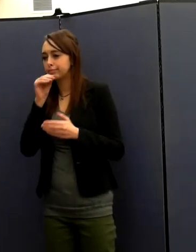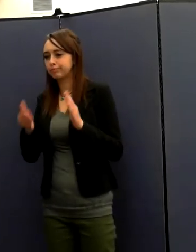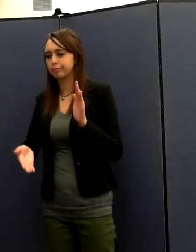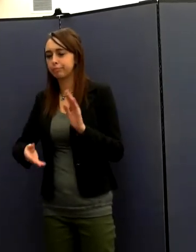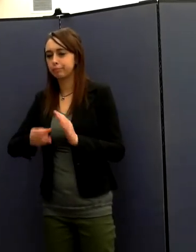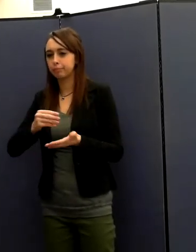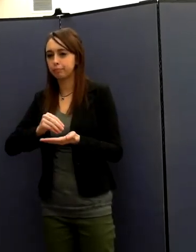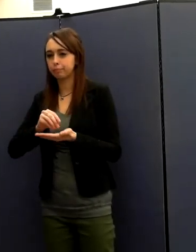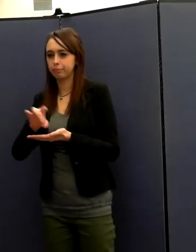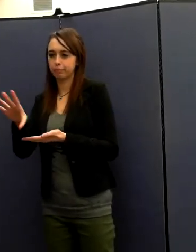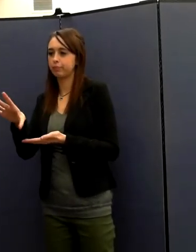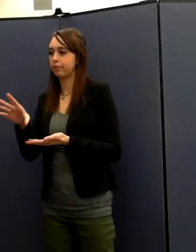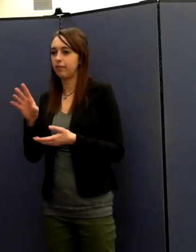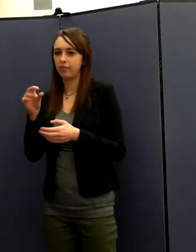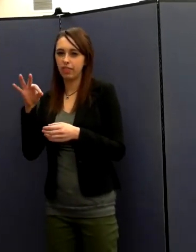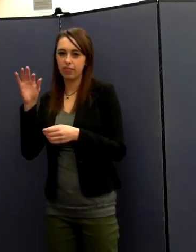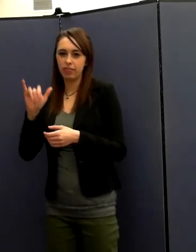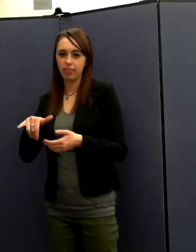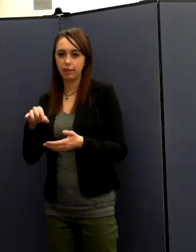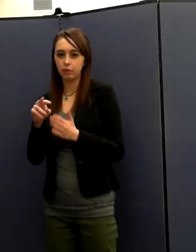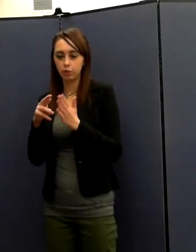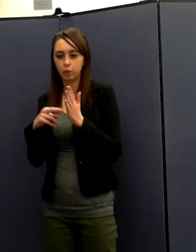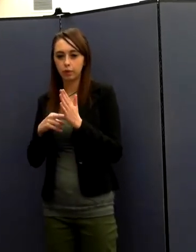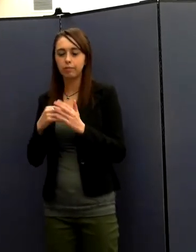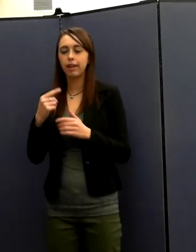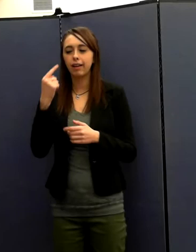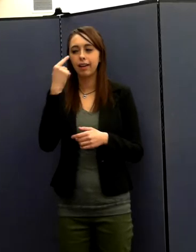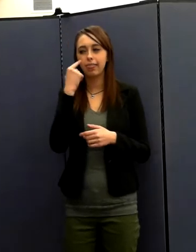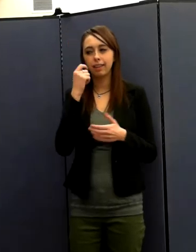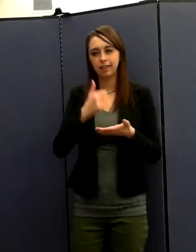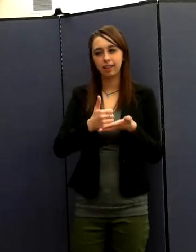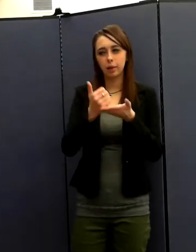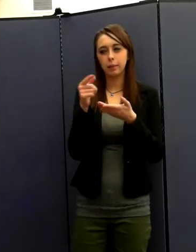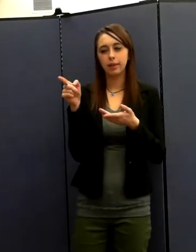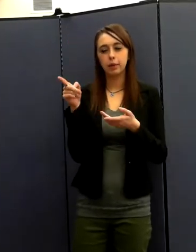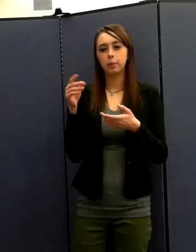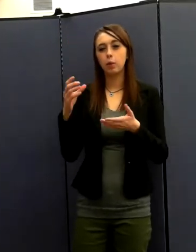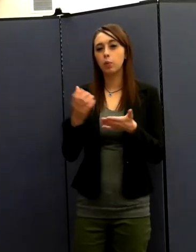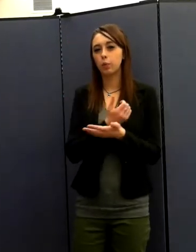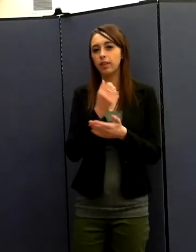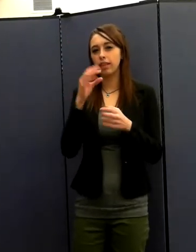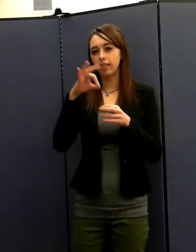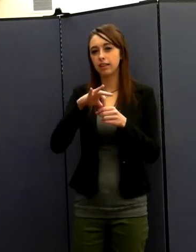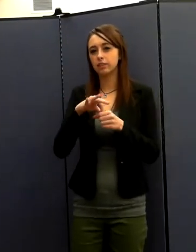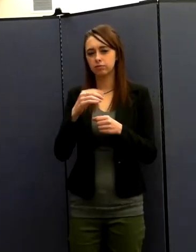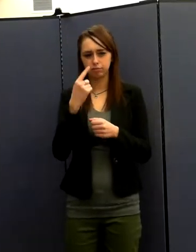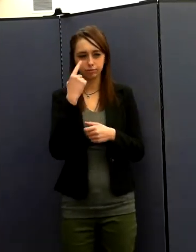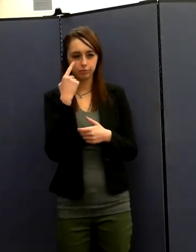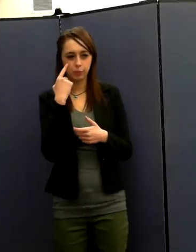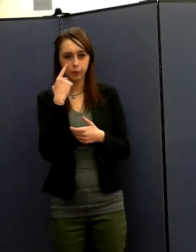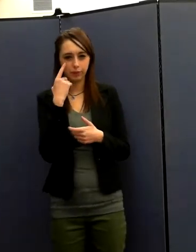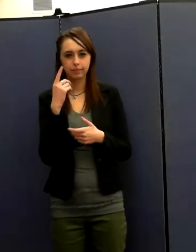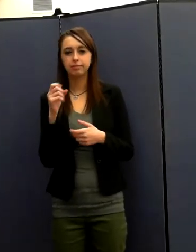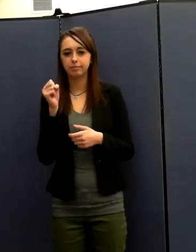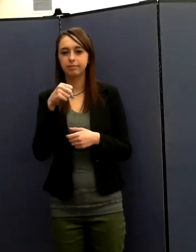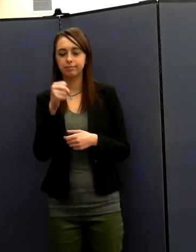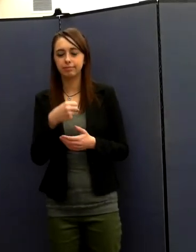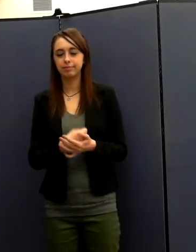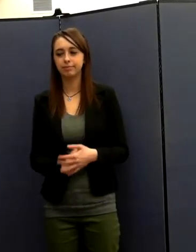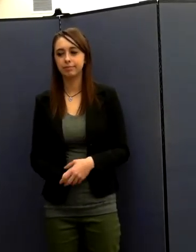think that really helped him win the election. What do you guys think? Yeah. Yeah. Okay, so what we're going to do is we're going to